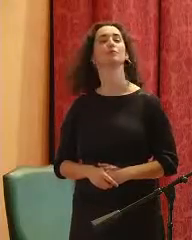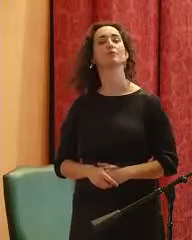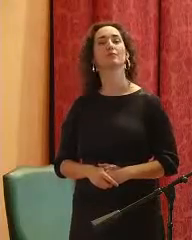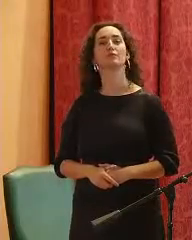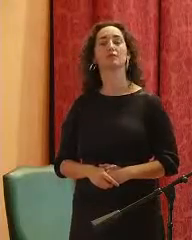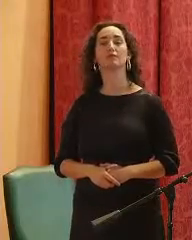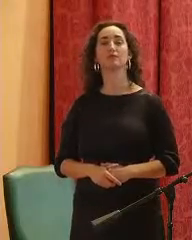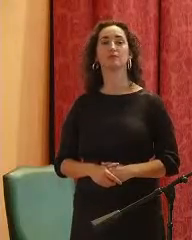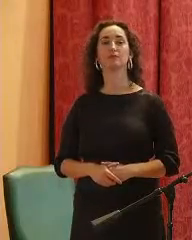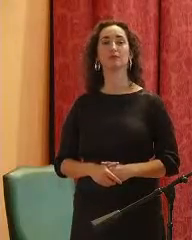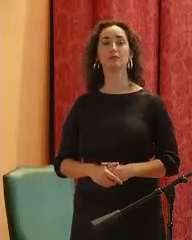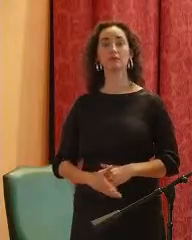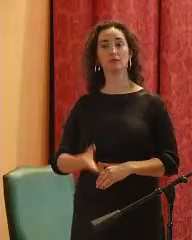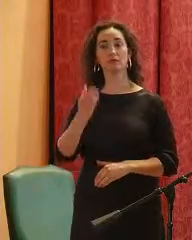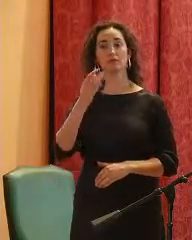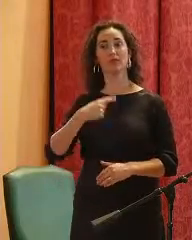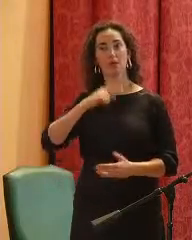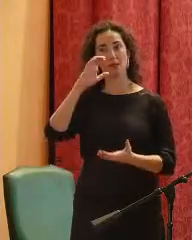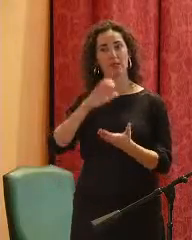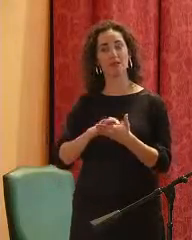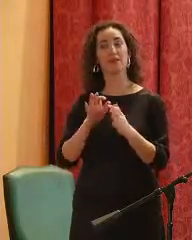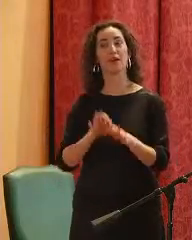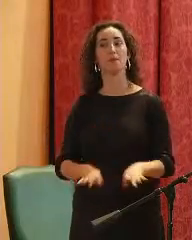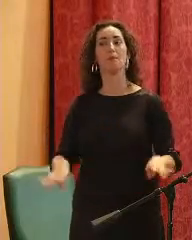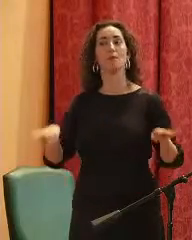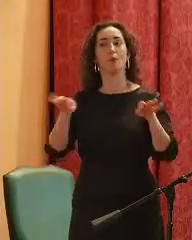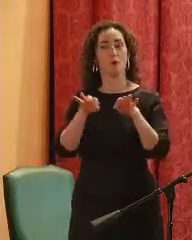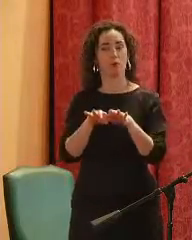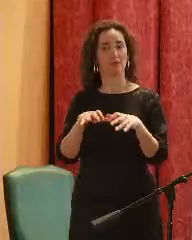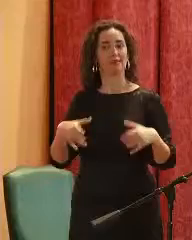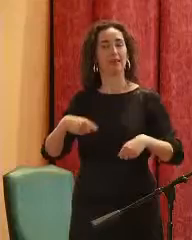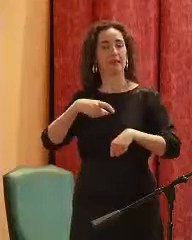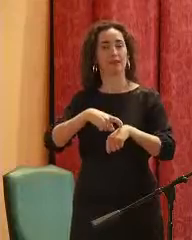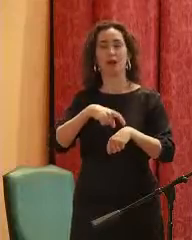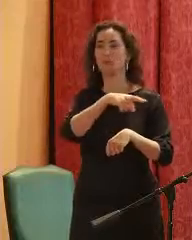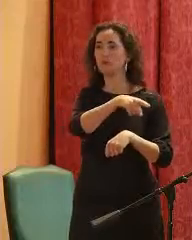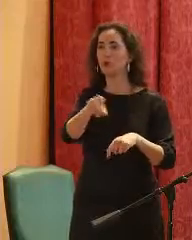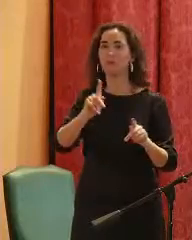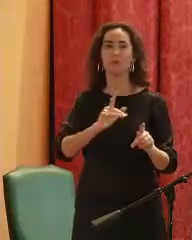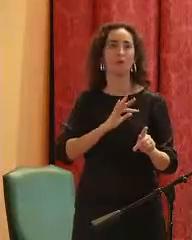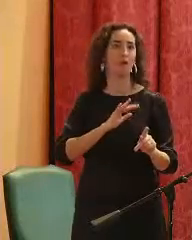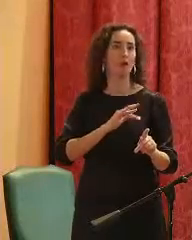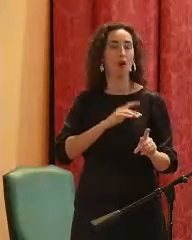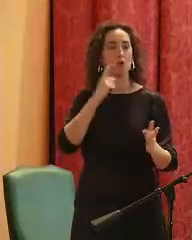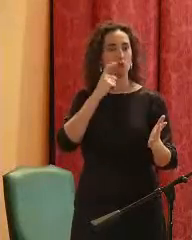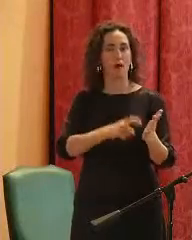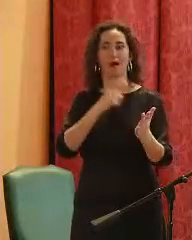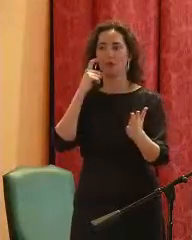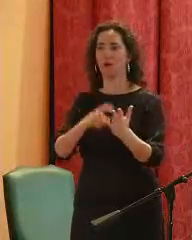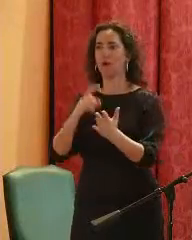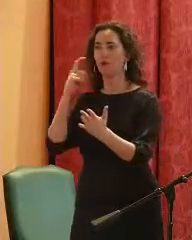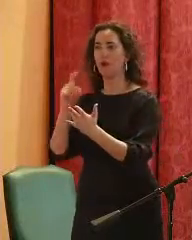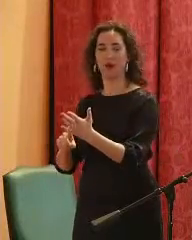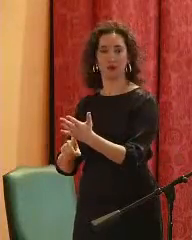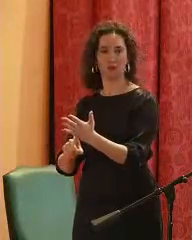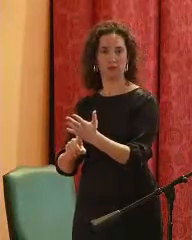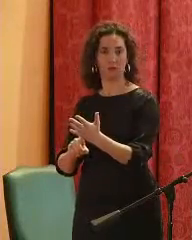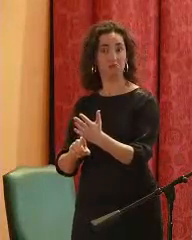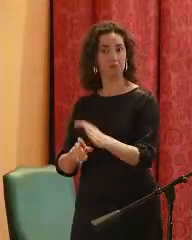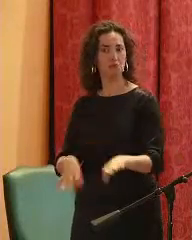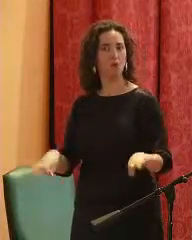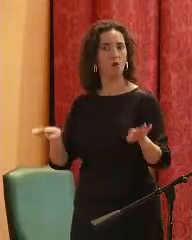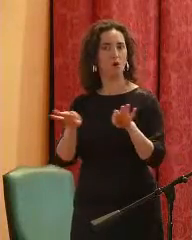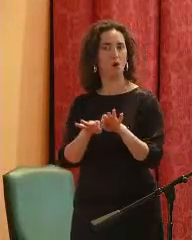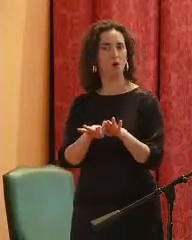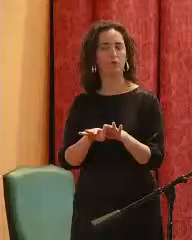I do believe it's important that we take time to recognize these outstanding individuals, because otherwise